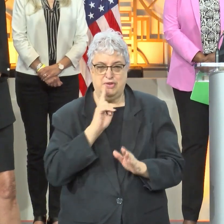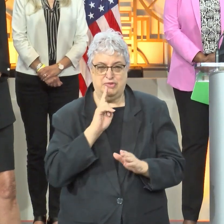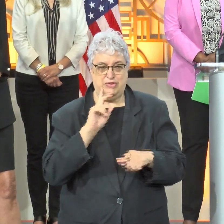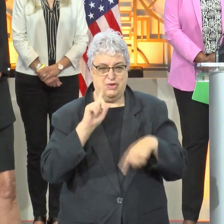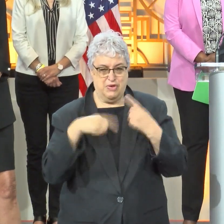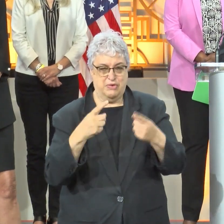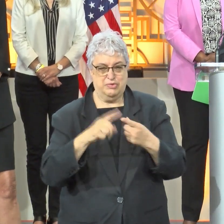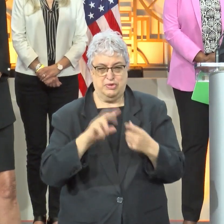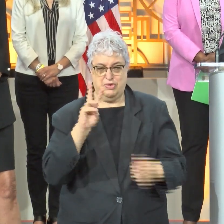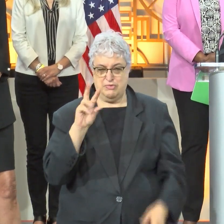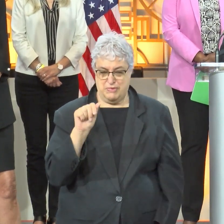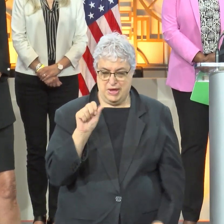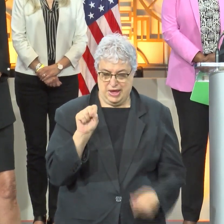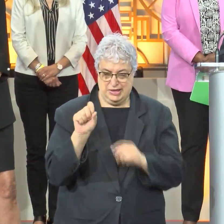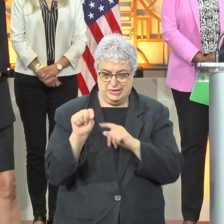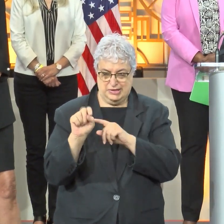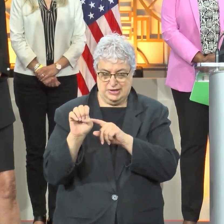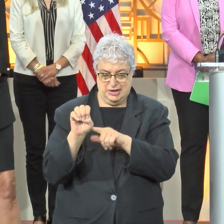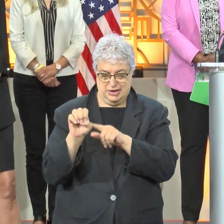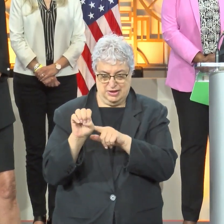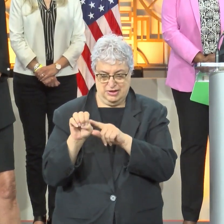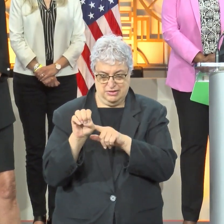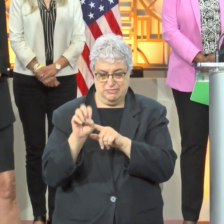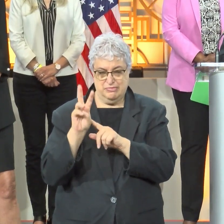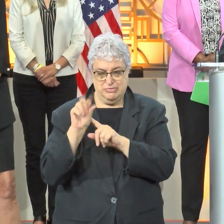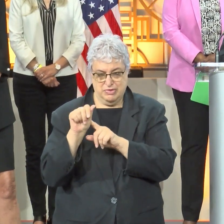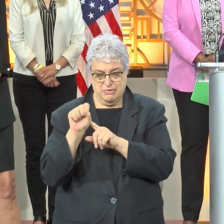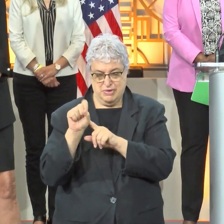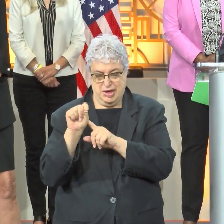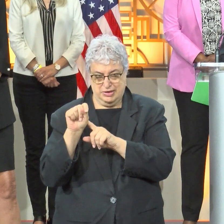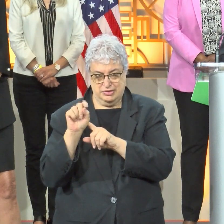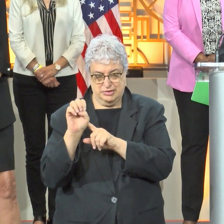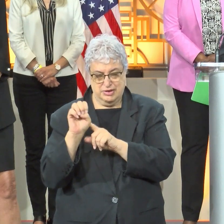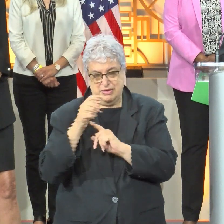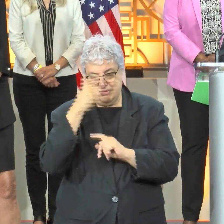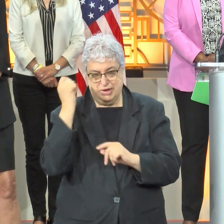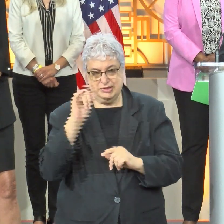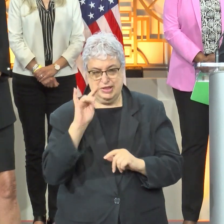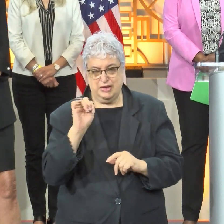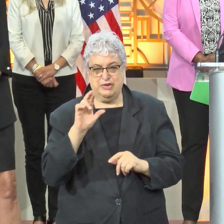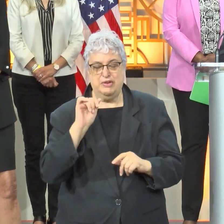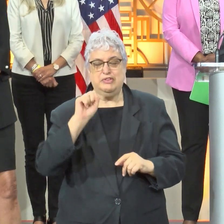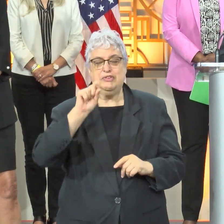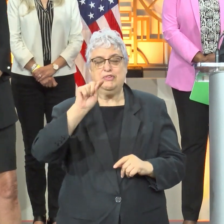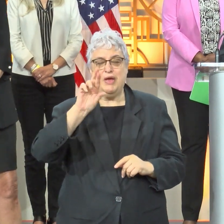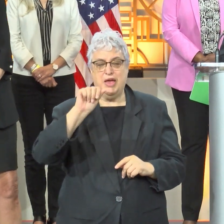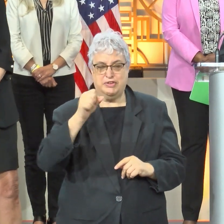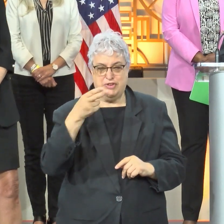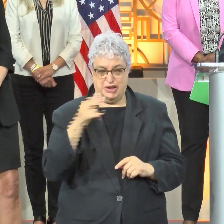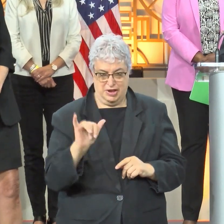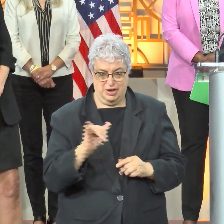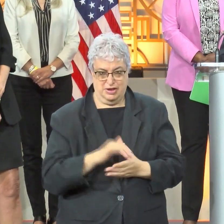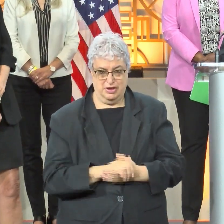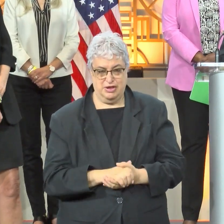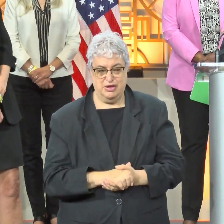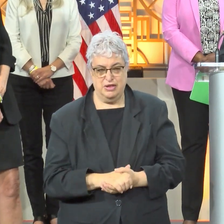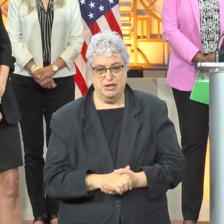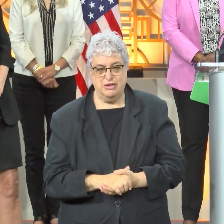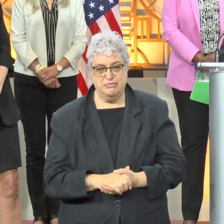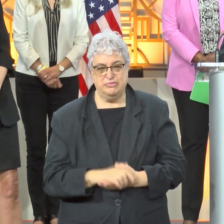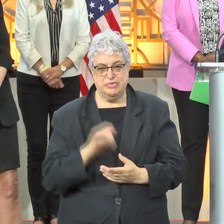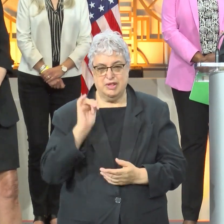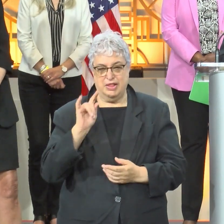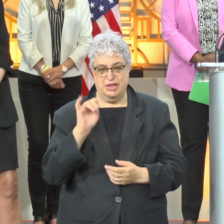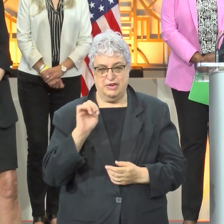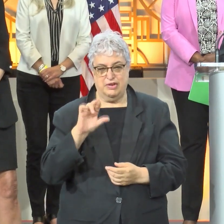to waste because litter is trashy. So don't let Houston go to waste because